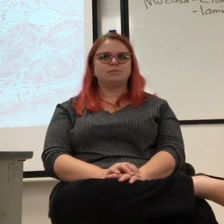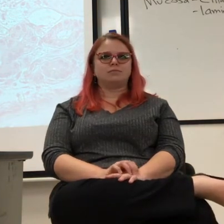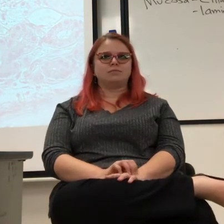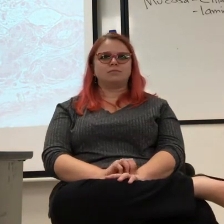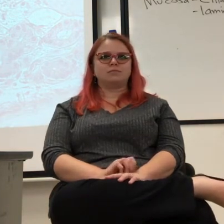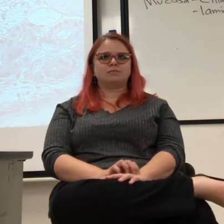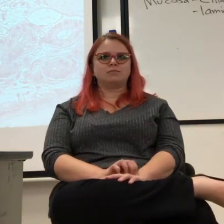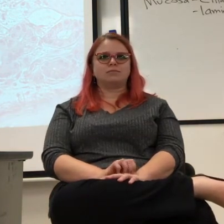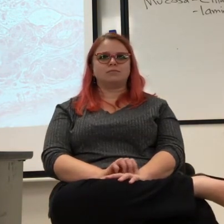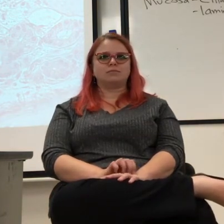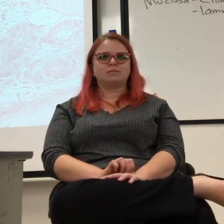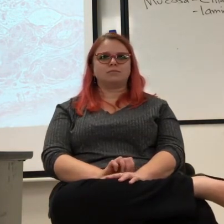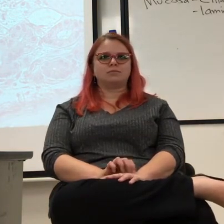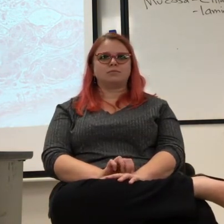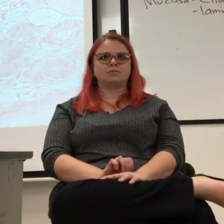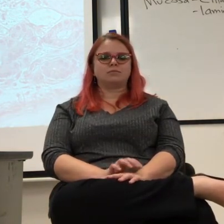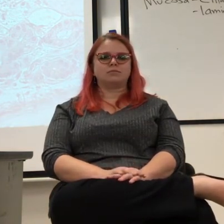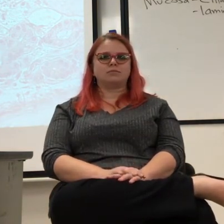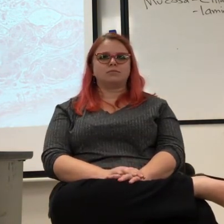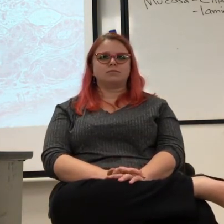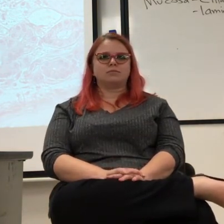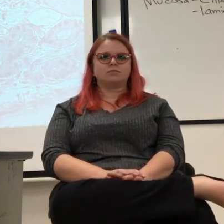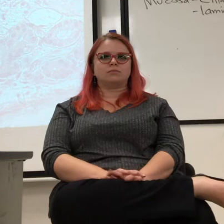the epithelium.